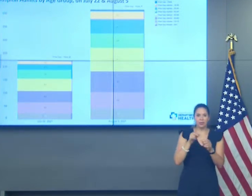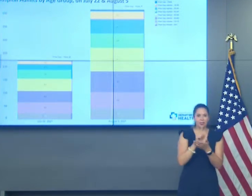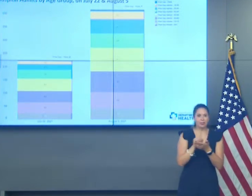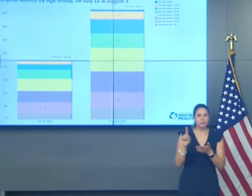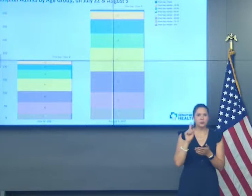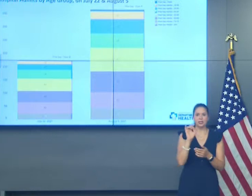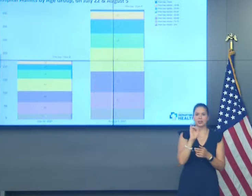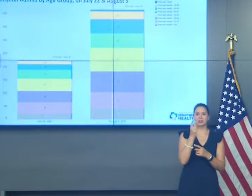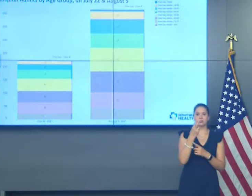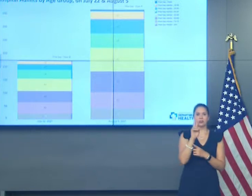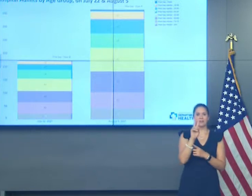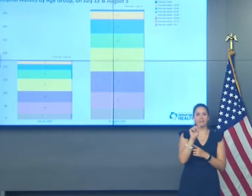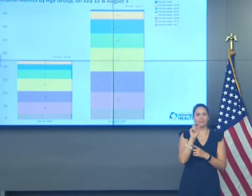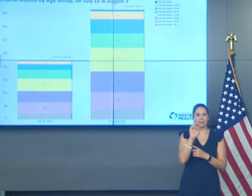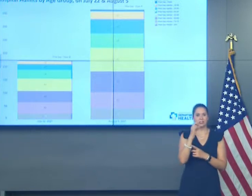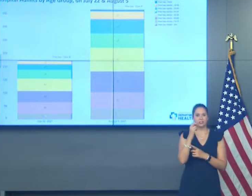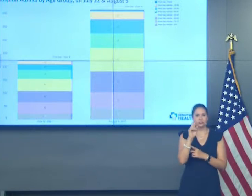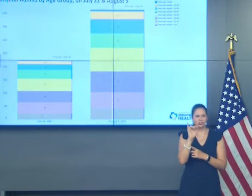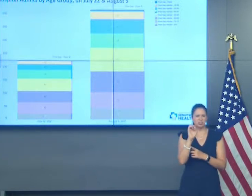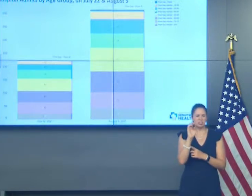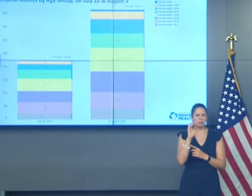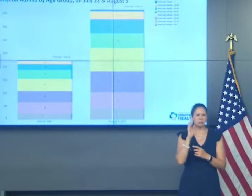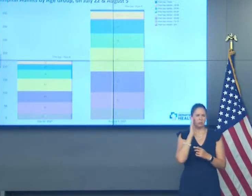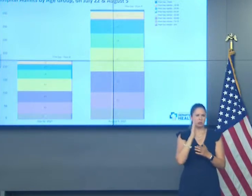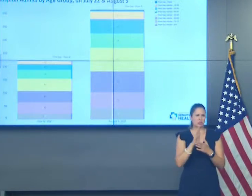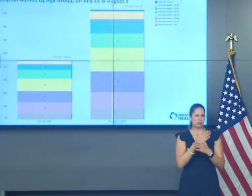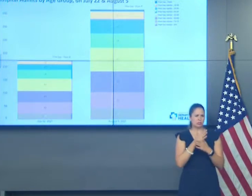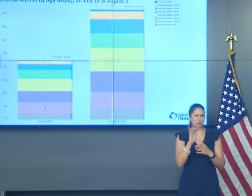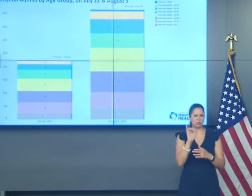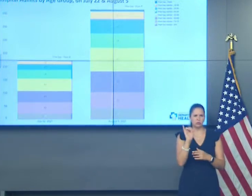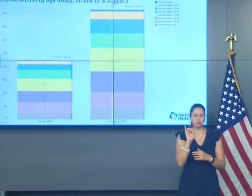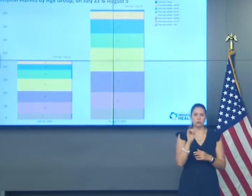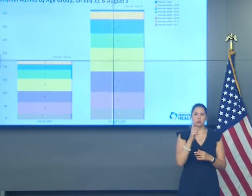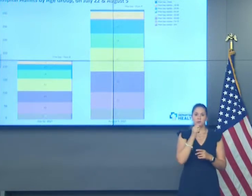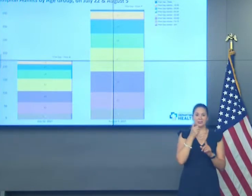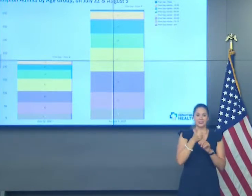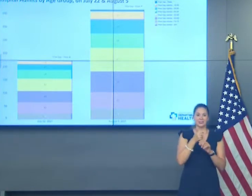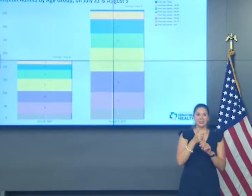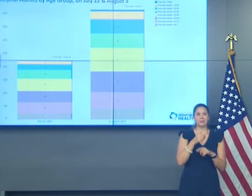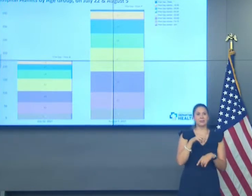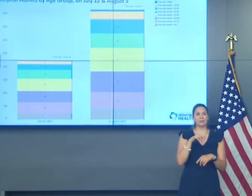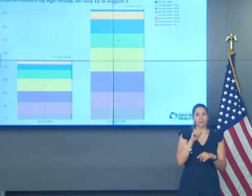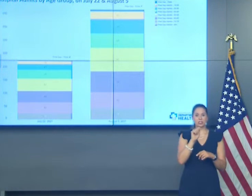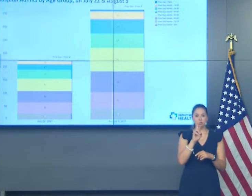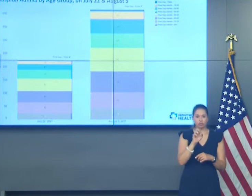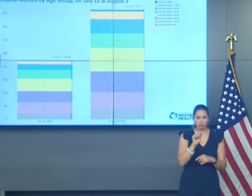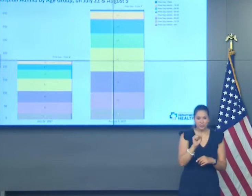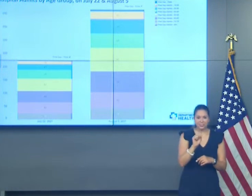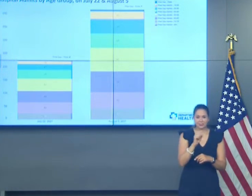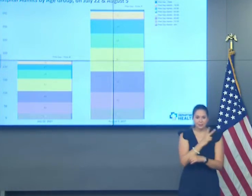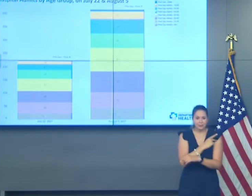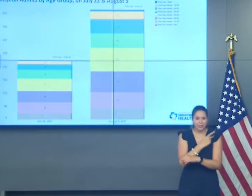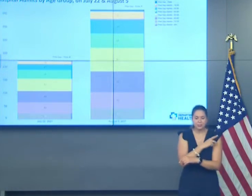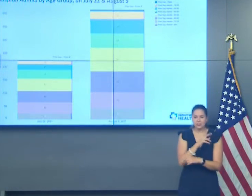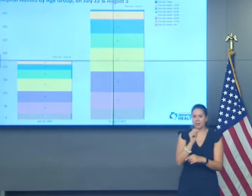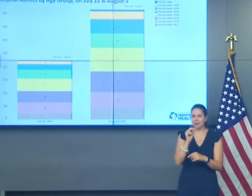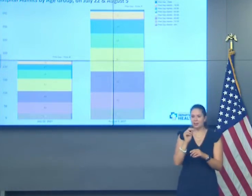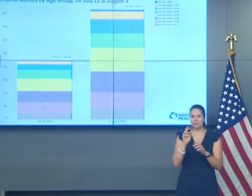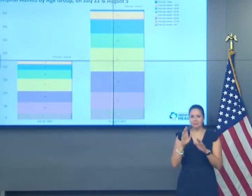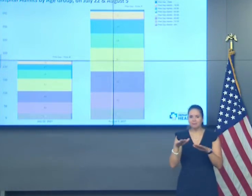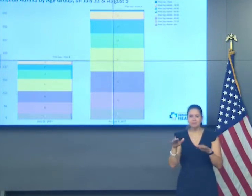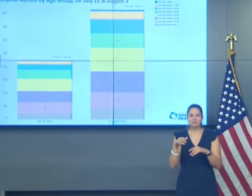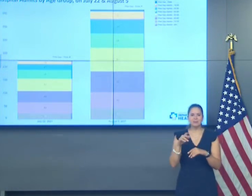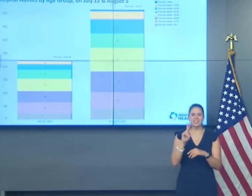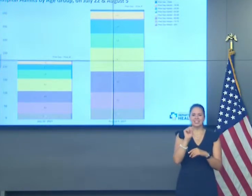like Dr. Van Cherry will share, I'm sure, who are treating patients, treating kids in hospitals, and Katie